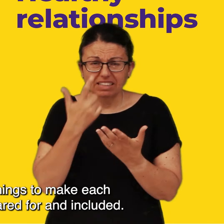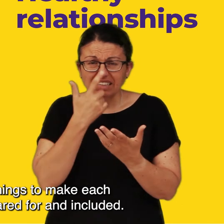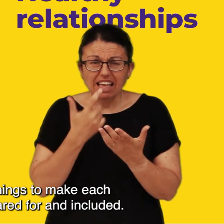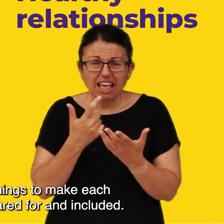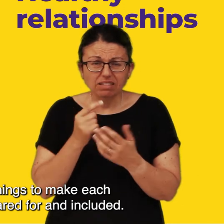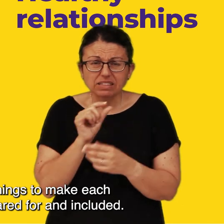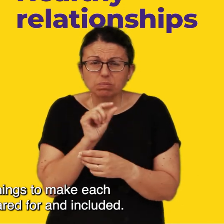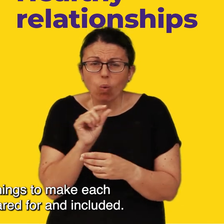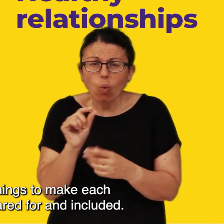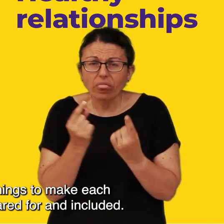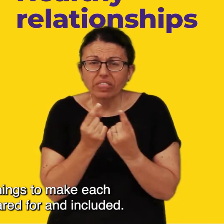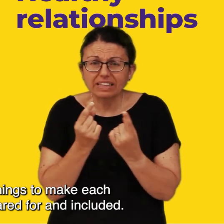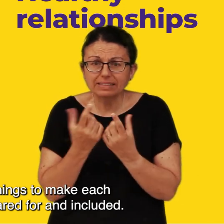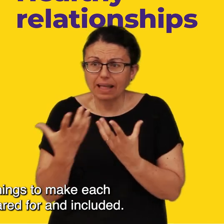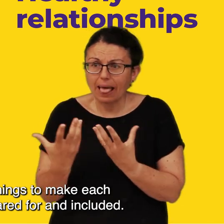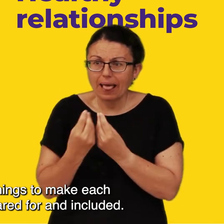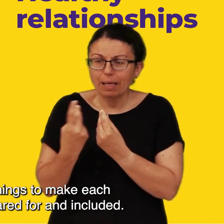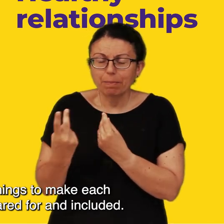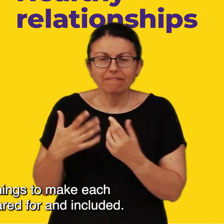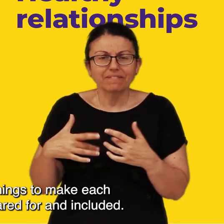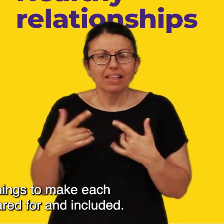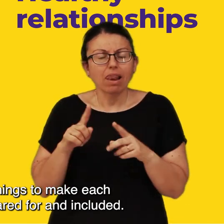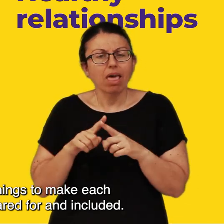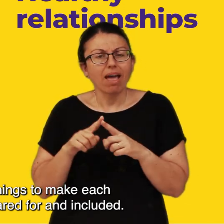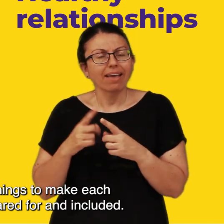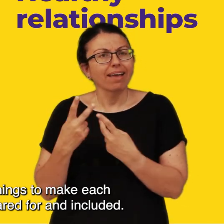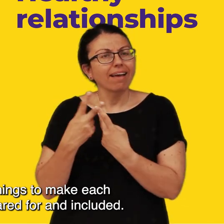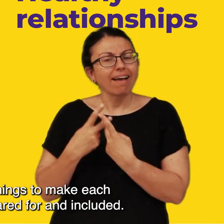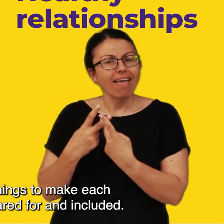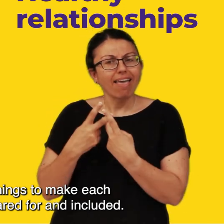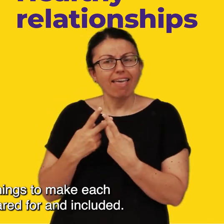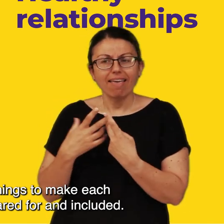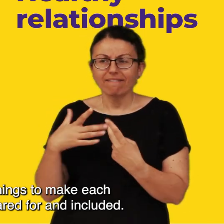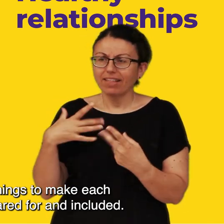Do little things to make each other feel cared for and included.